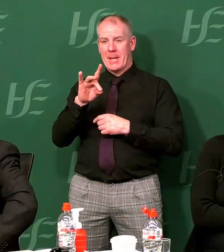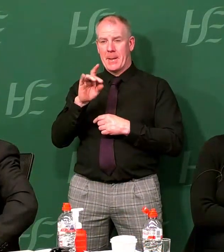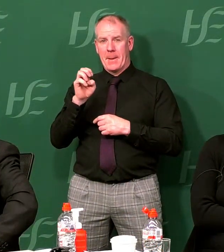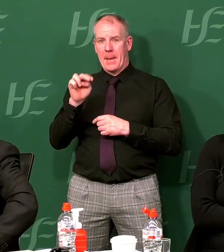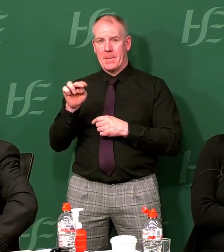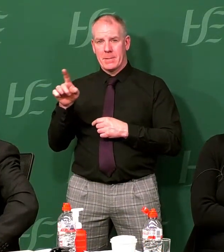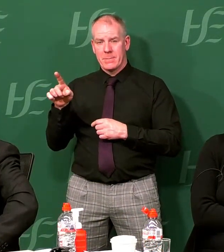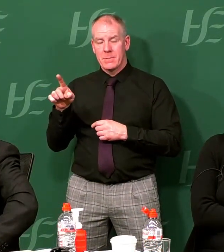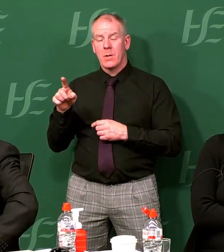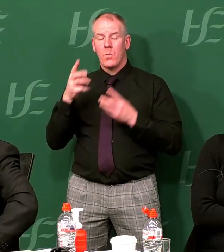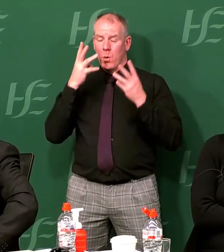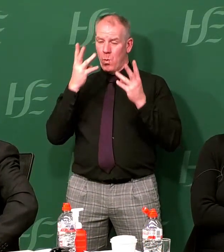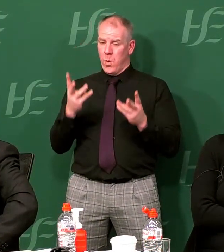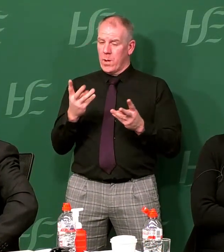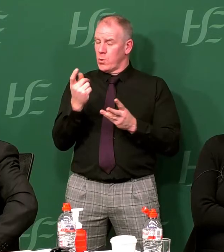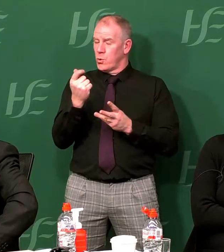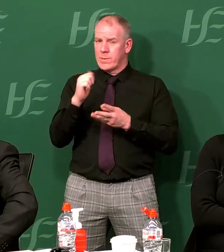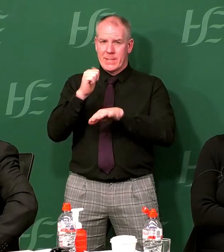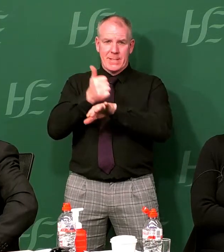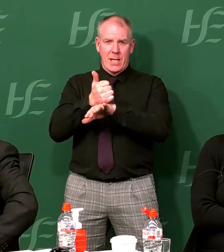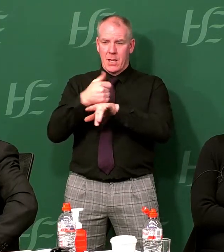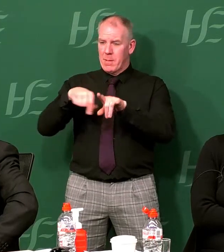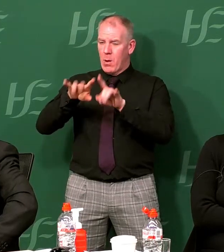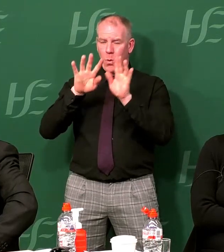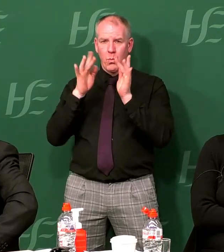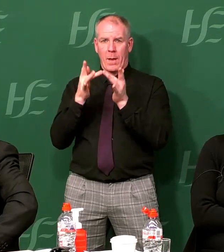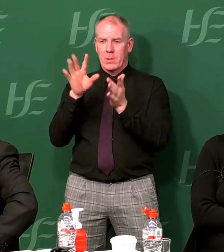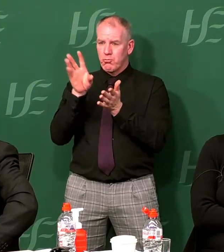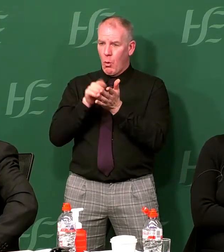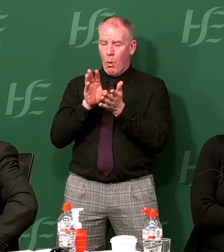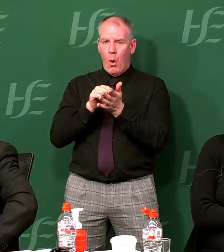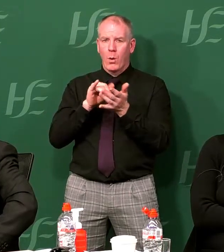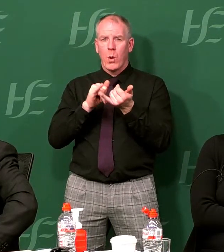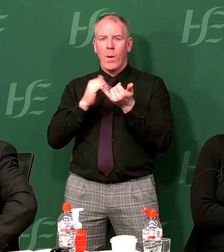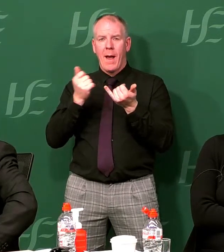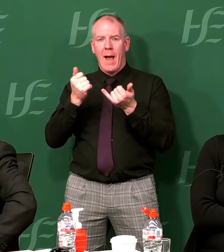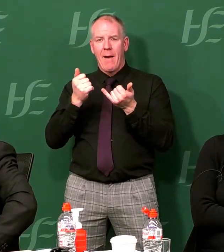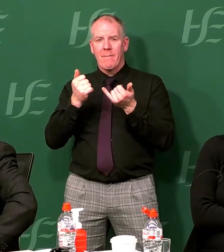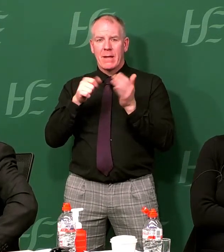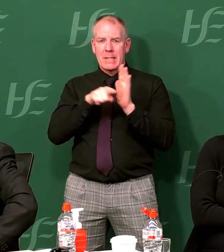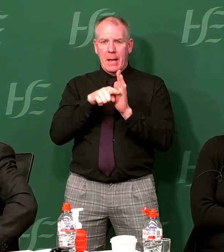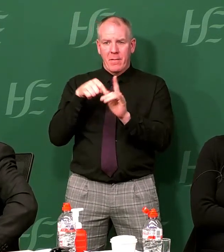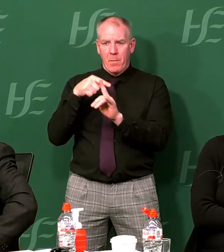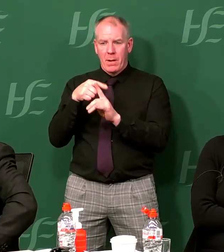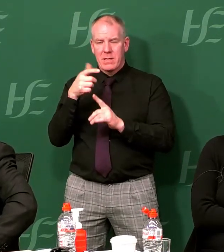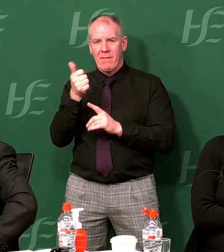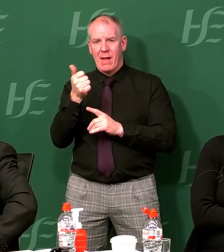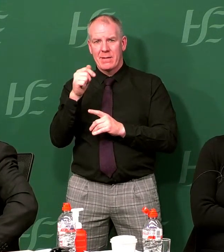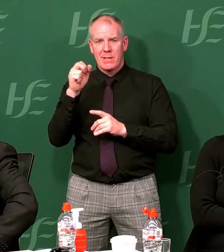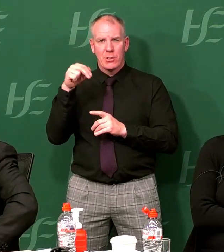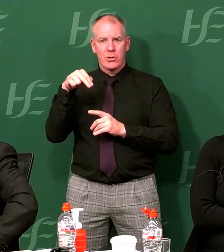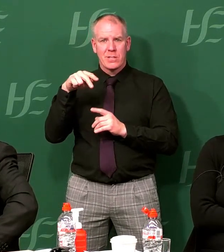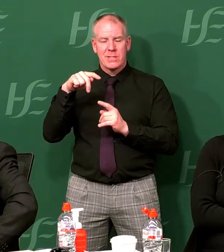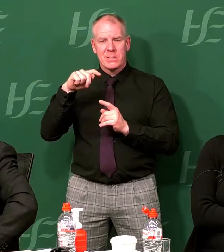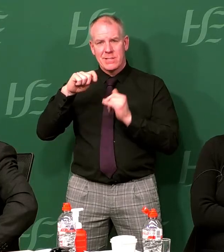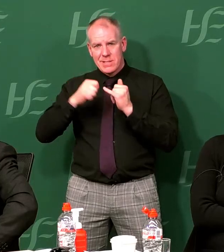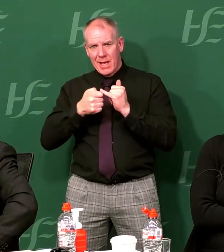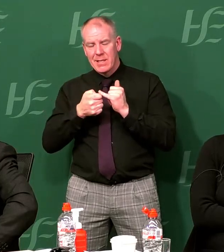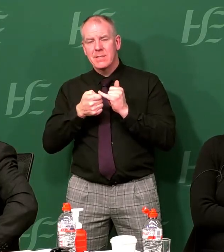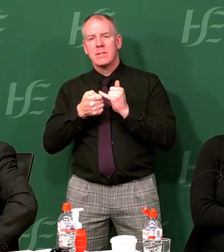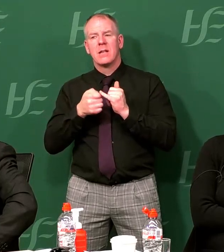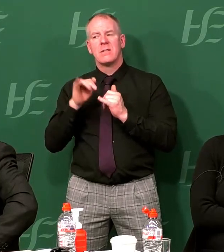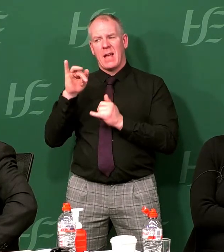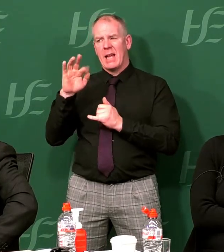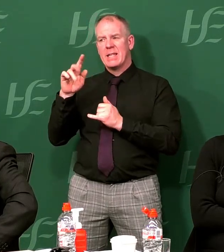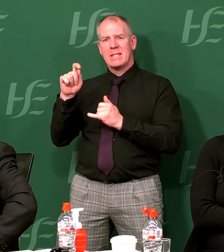to, as soon as possible, have that functionality to record that antigen positive test. And our IT teams